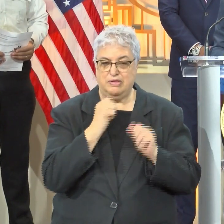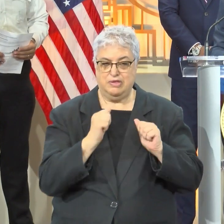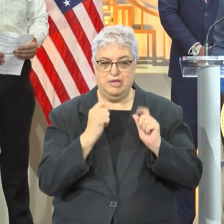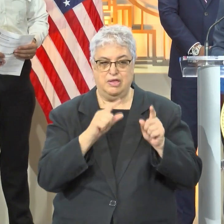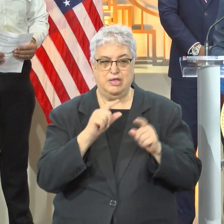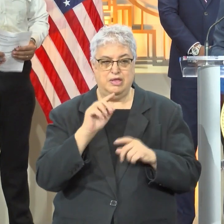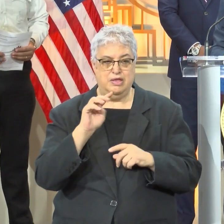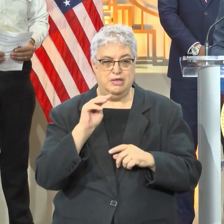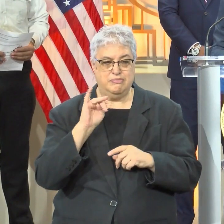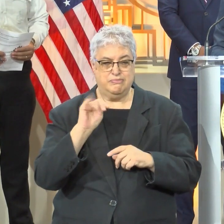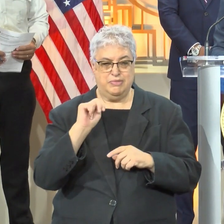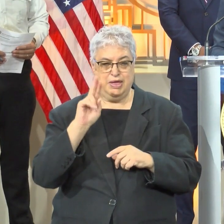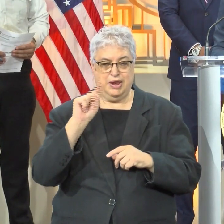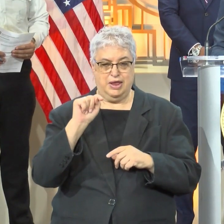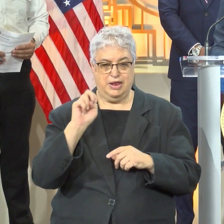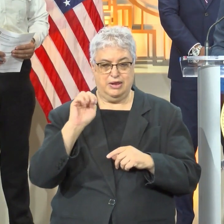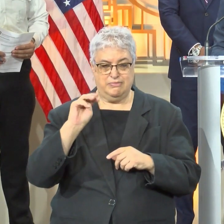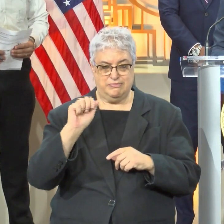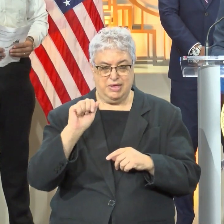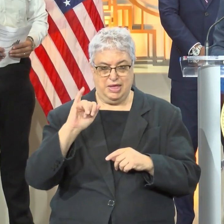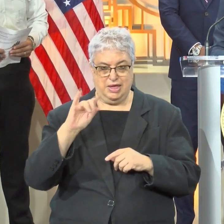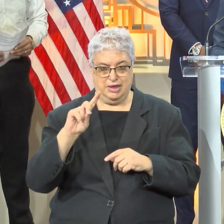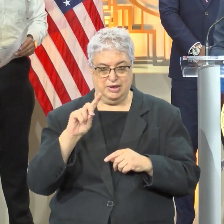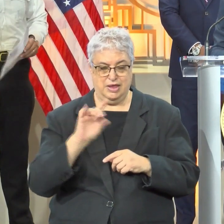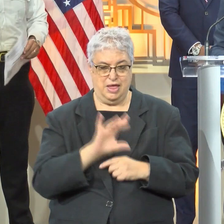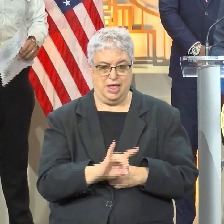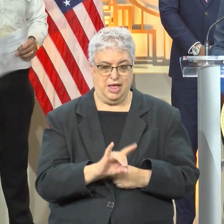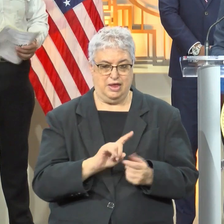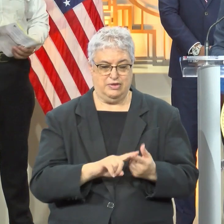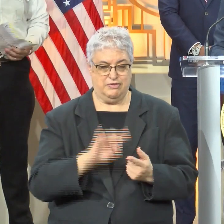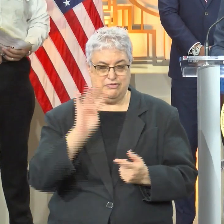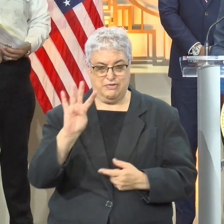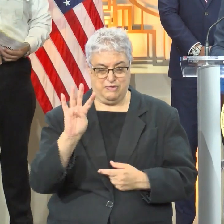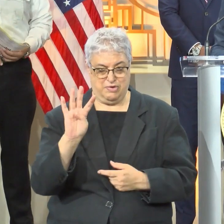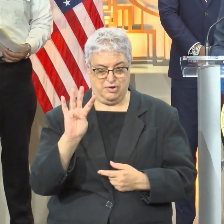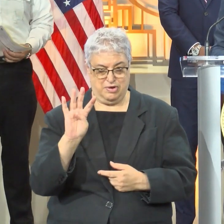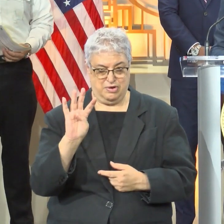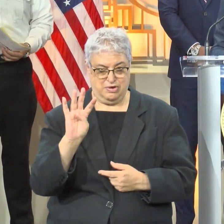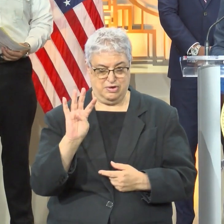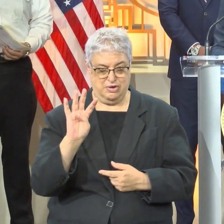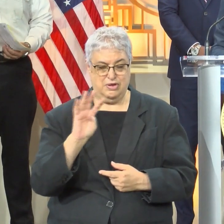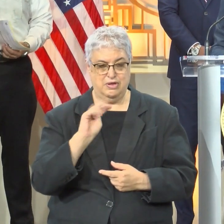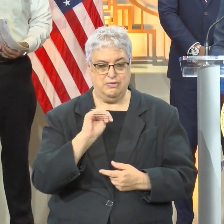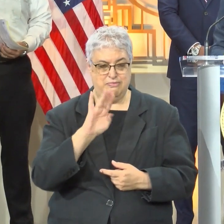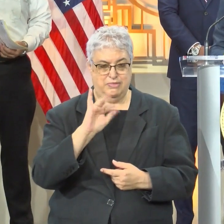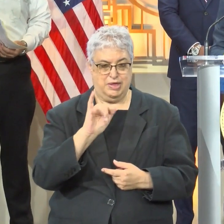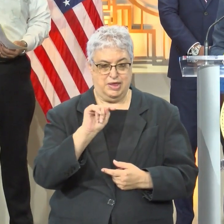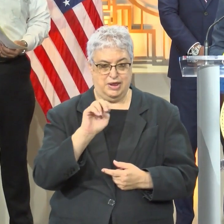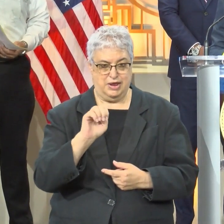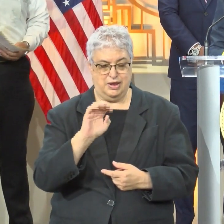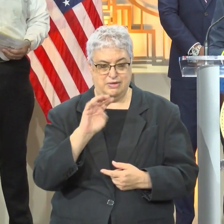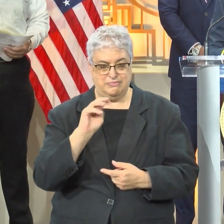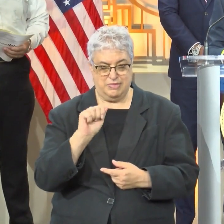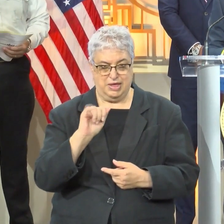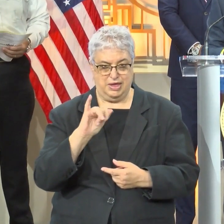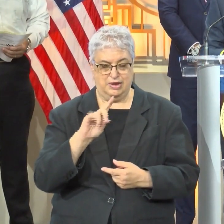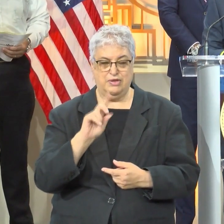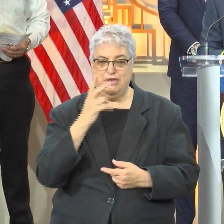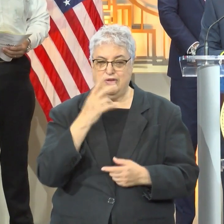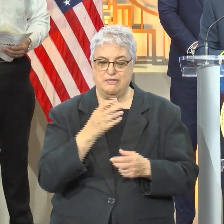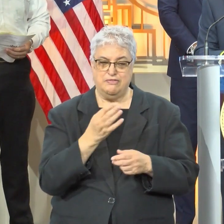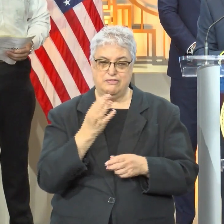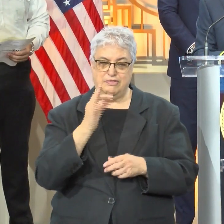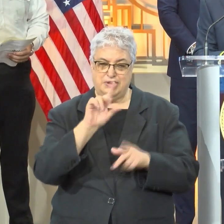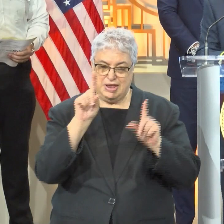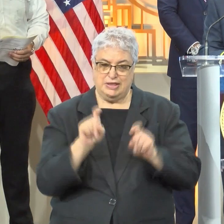go to Minute Maid every single day, 8 to 4 p.m. Again, those are free testing sites. And so